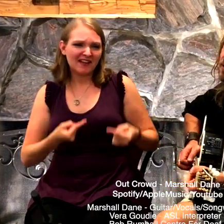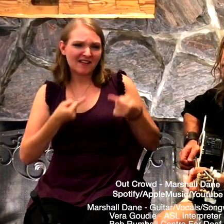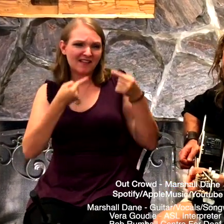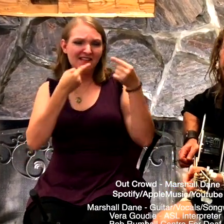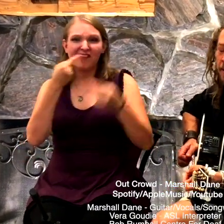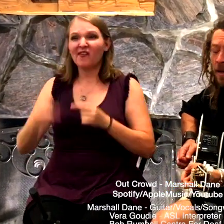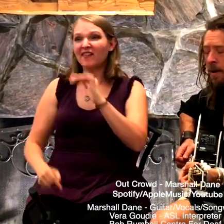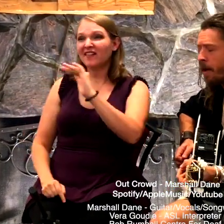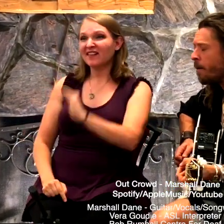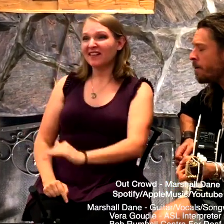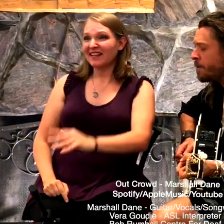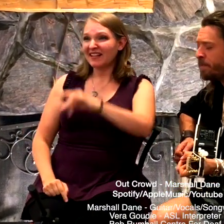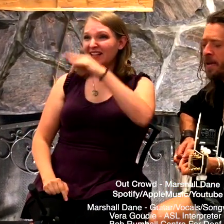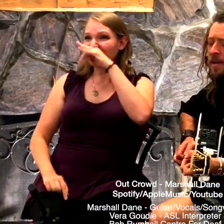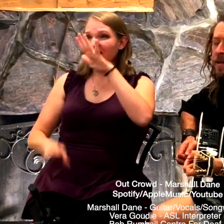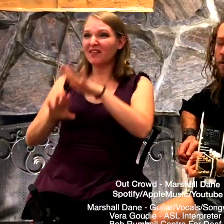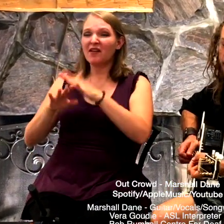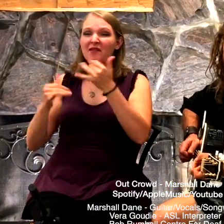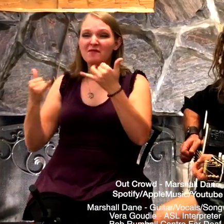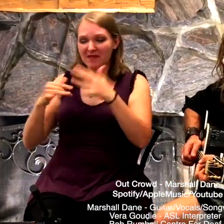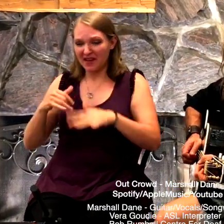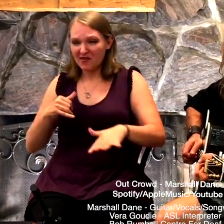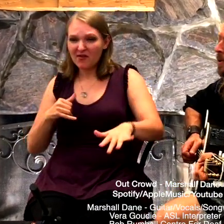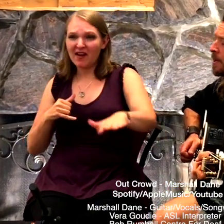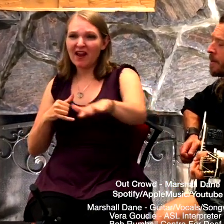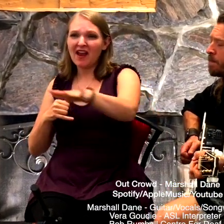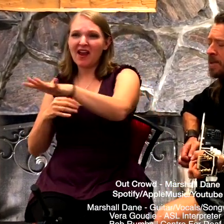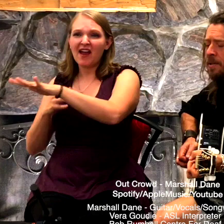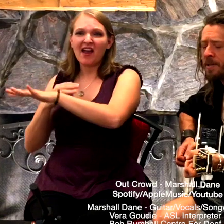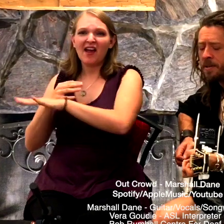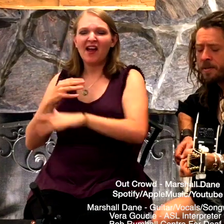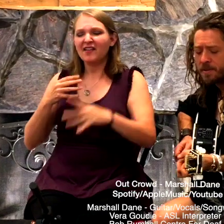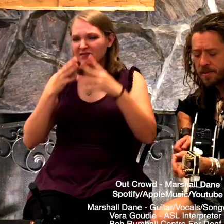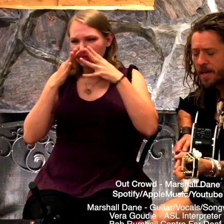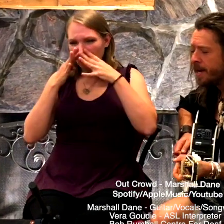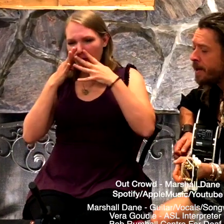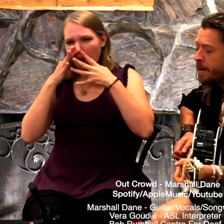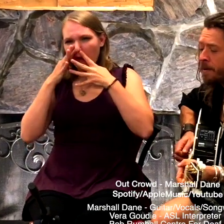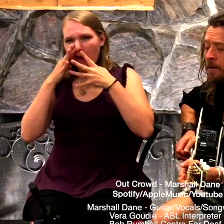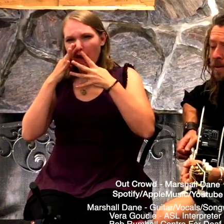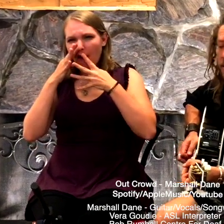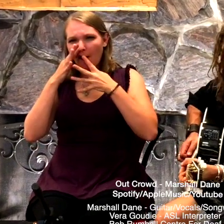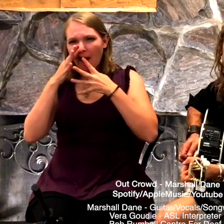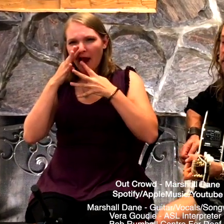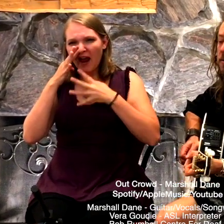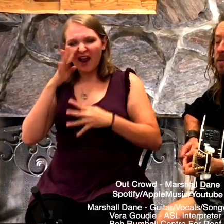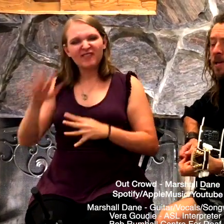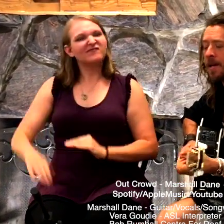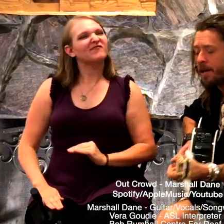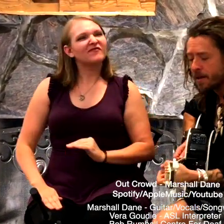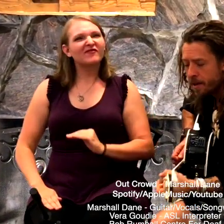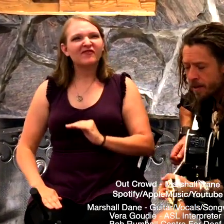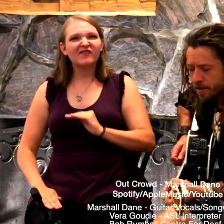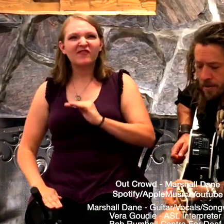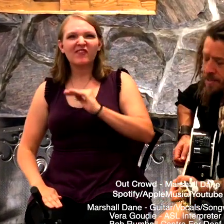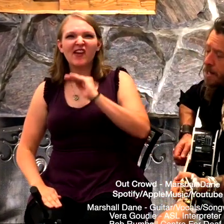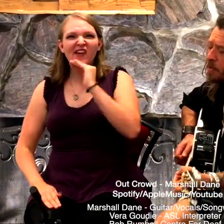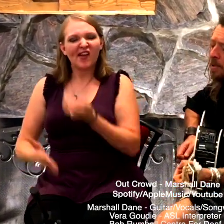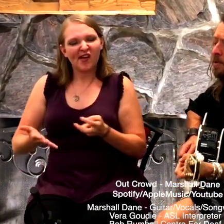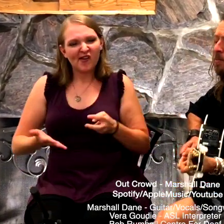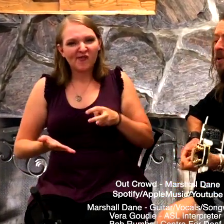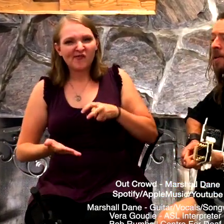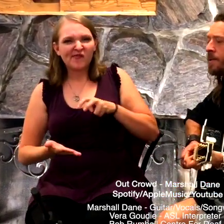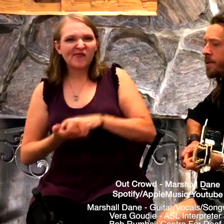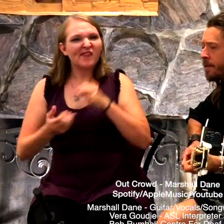the little kid on the playground with the bloody nose that's had all that he can take. It's a